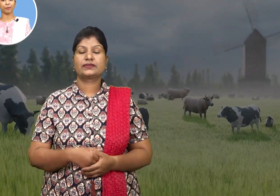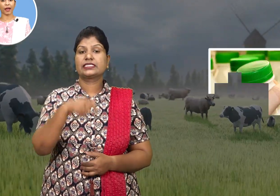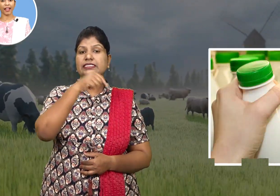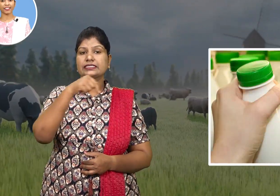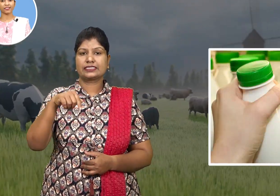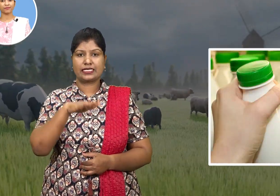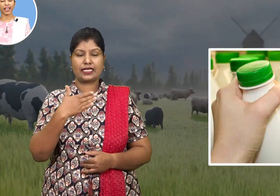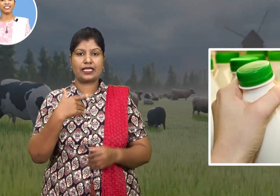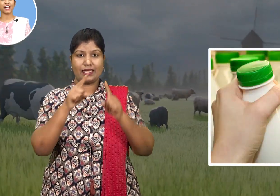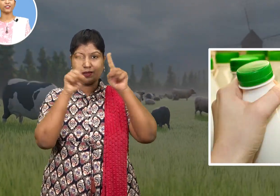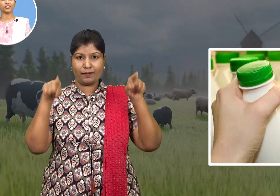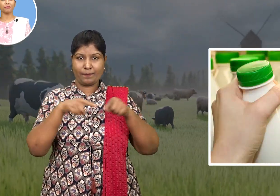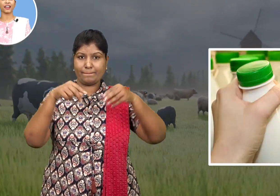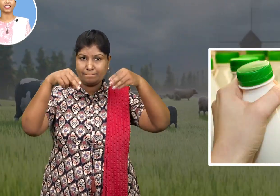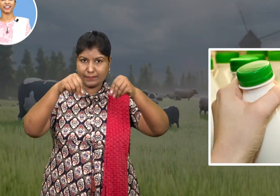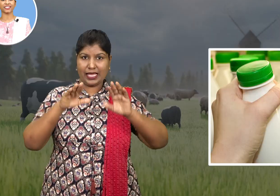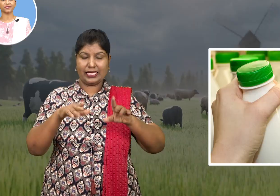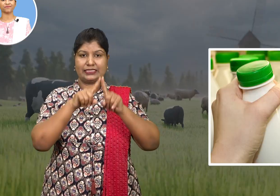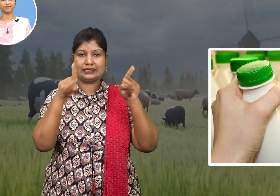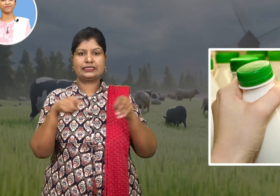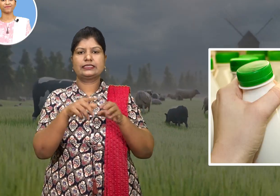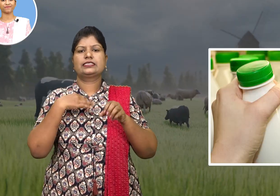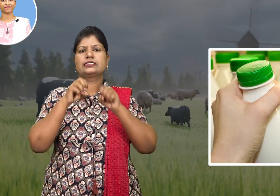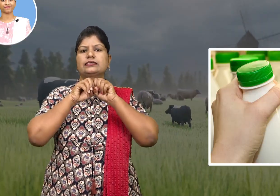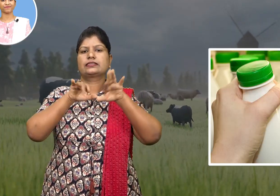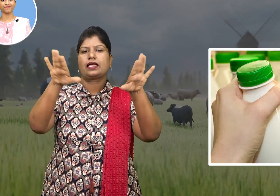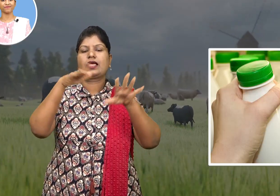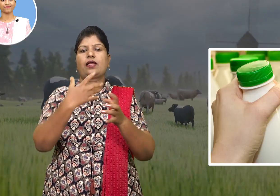These are packed and sent to the market.